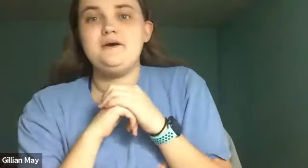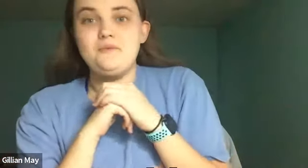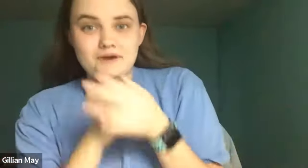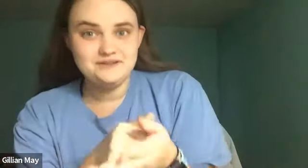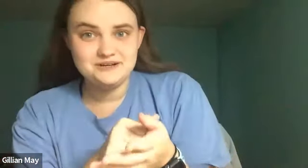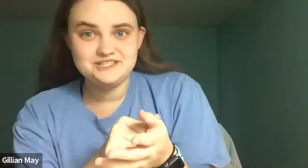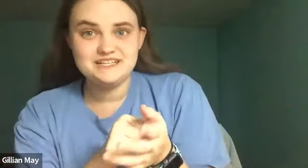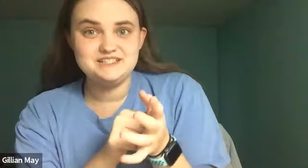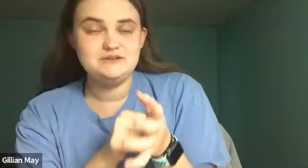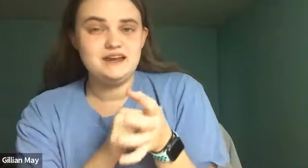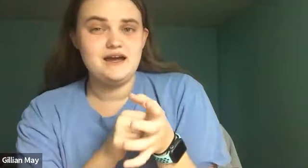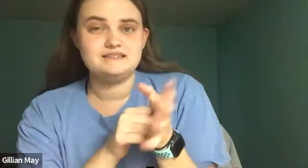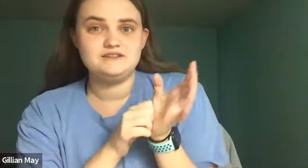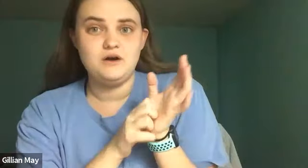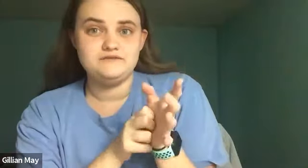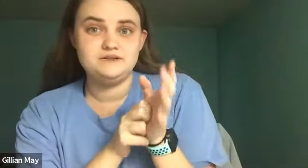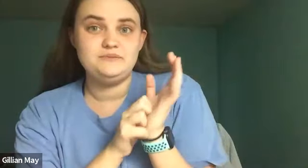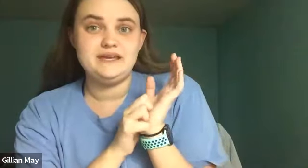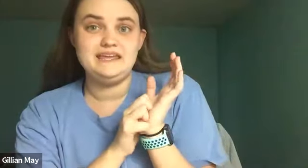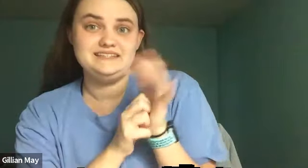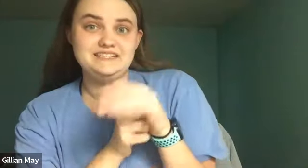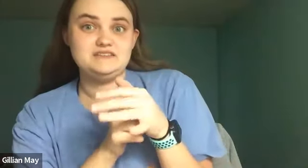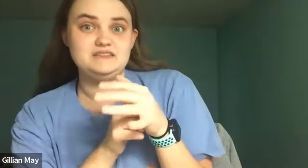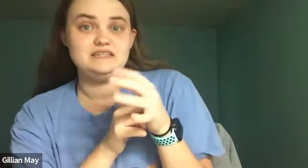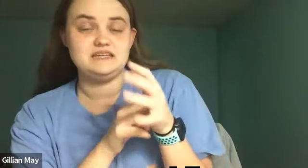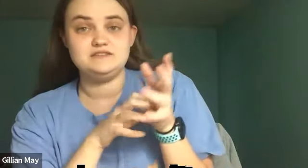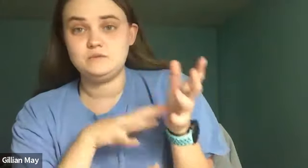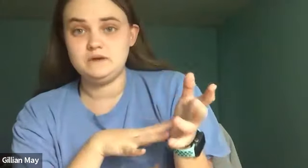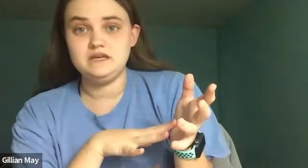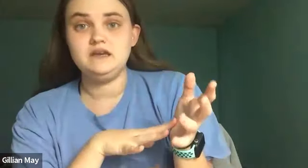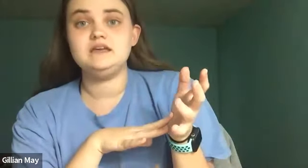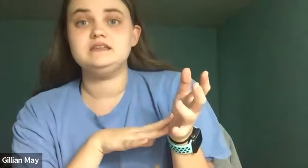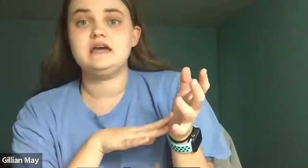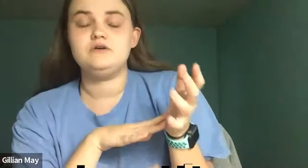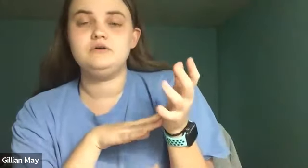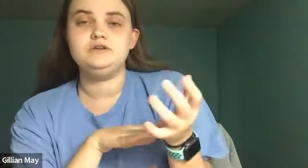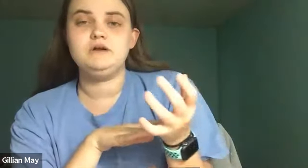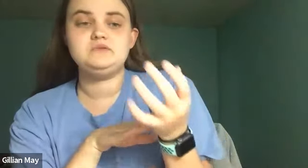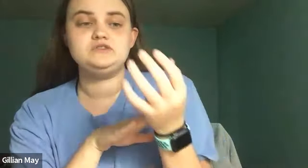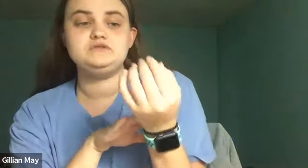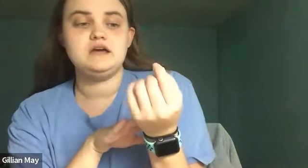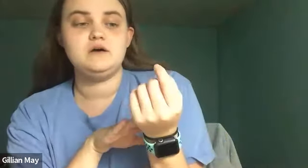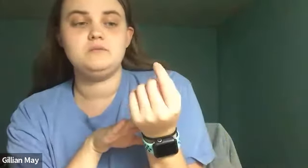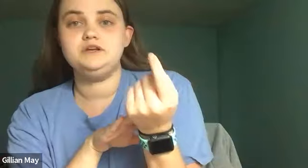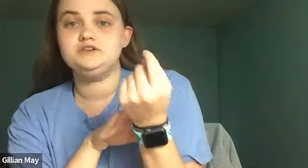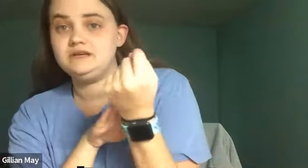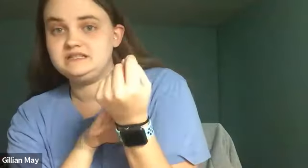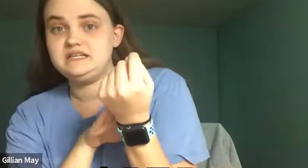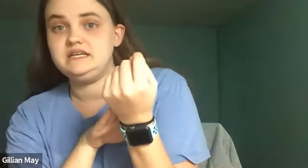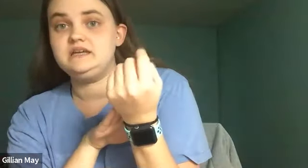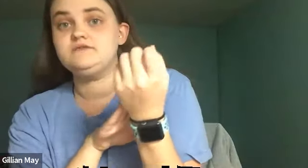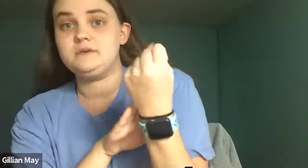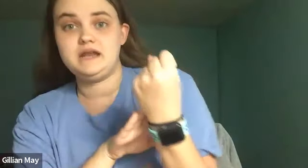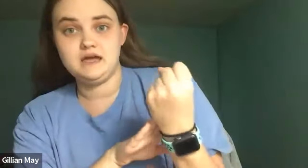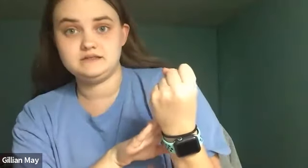Now, one of the questions I do get asked often when teaching the days of the week is how are you able to tell when you're doing a T from an